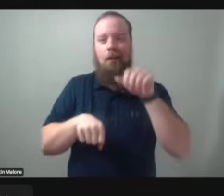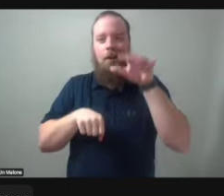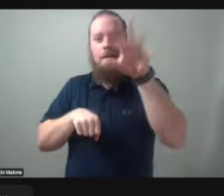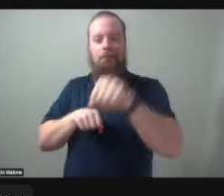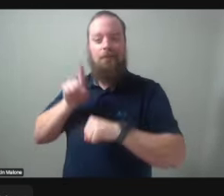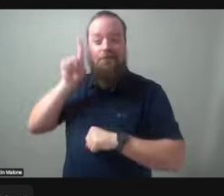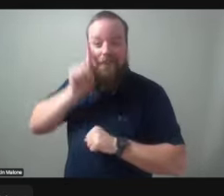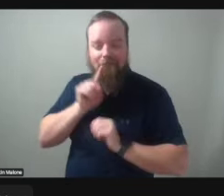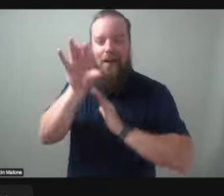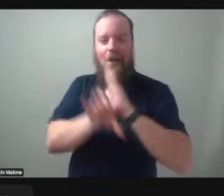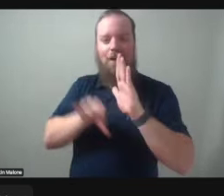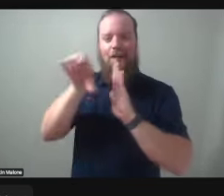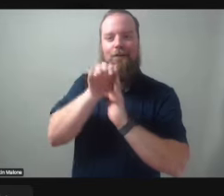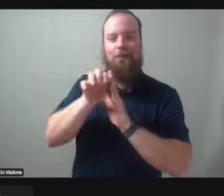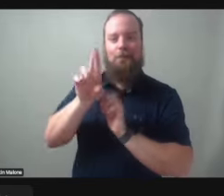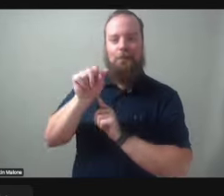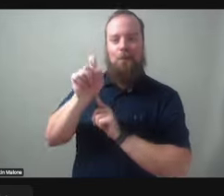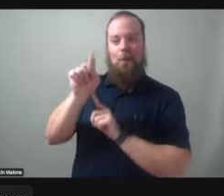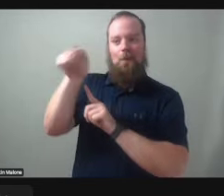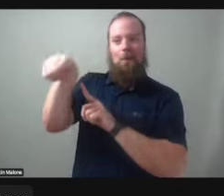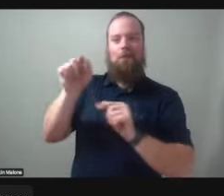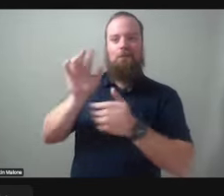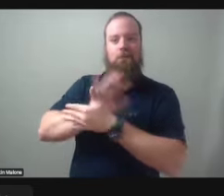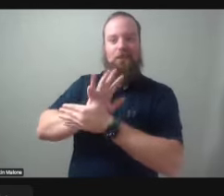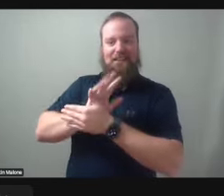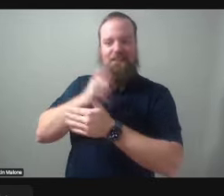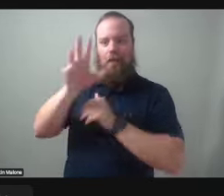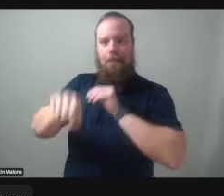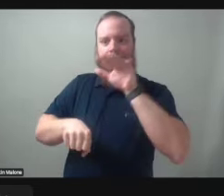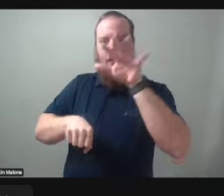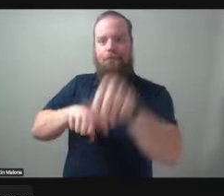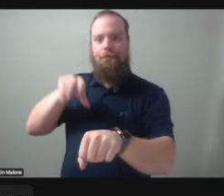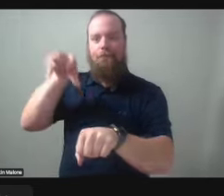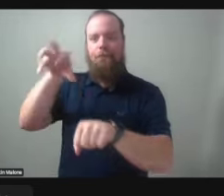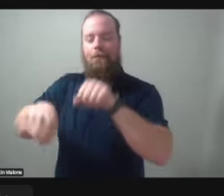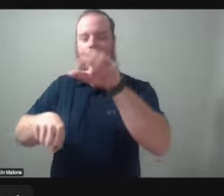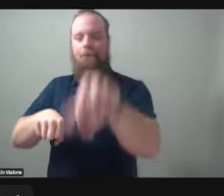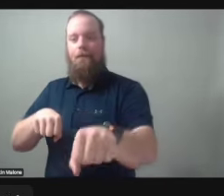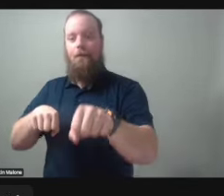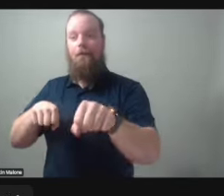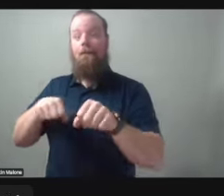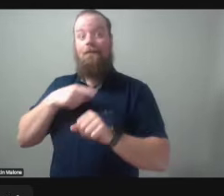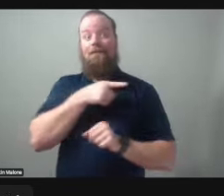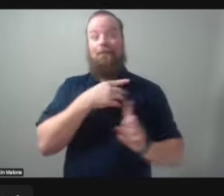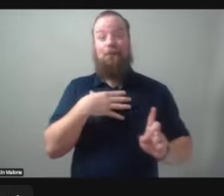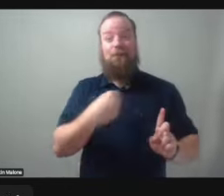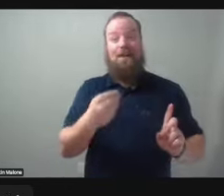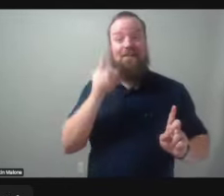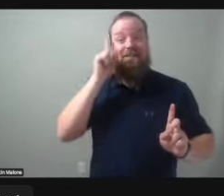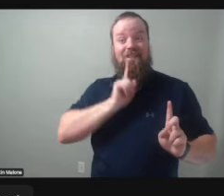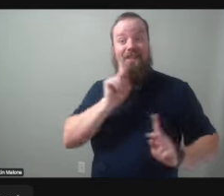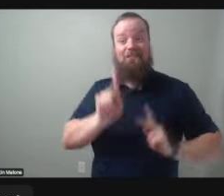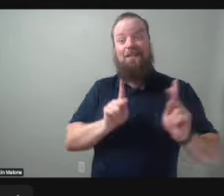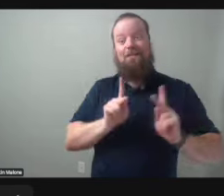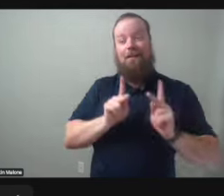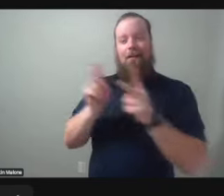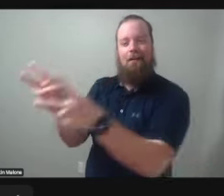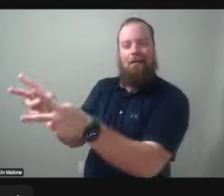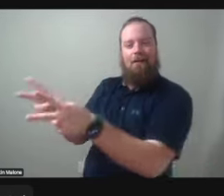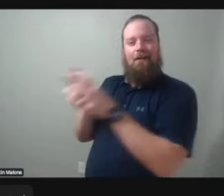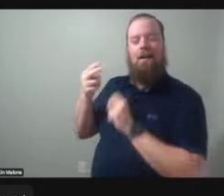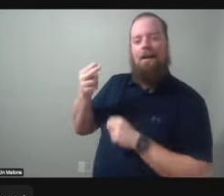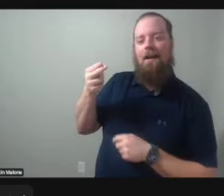that. And there are a lot of times when you might see a deaf character in the